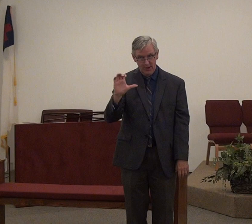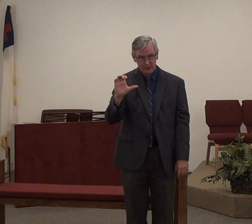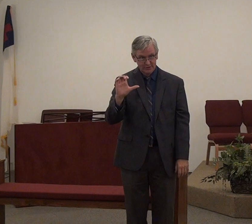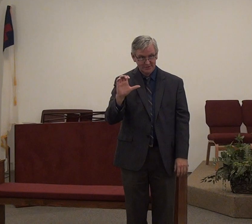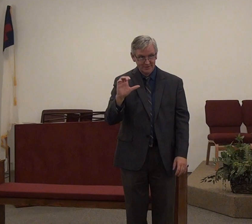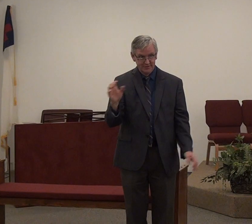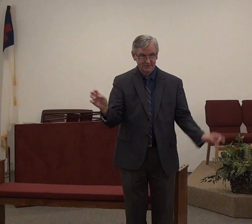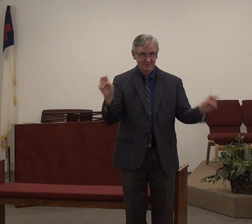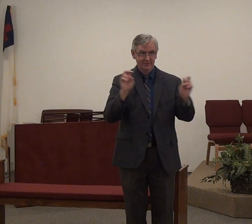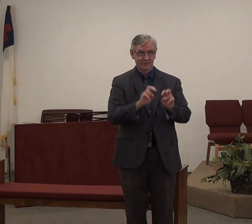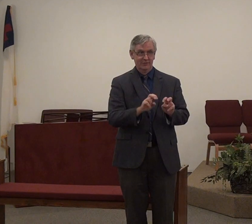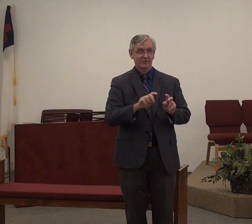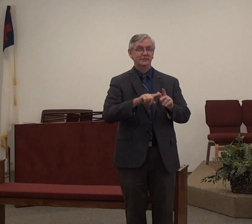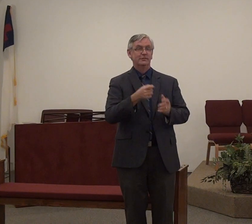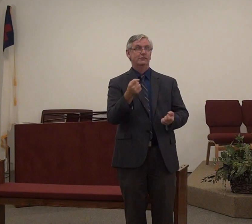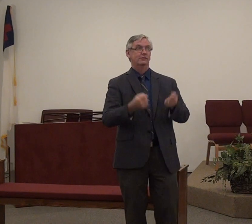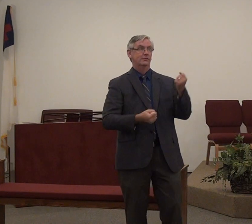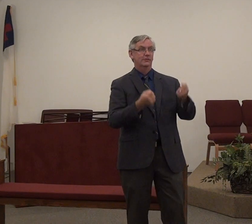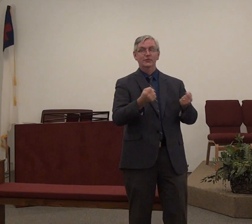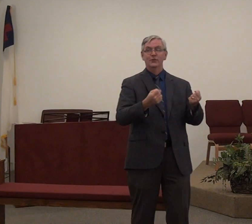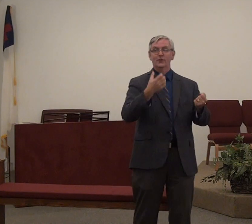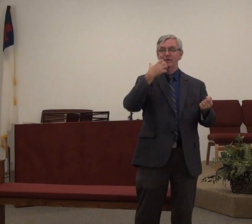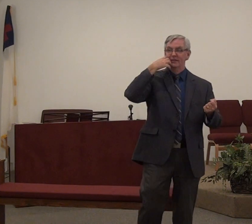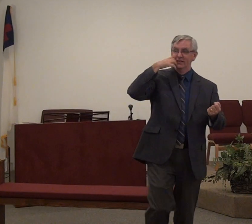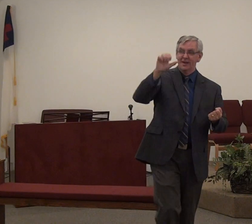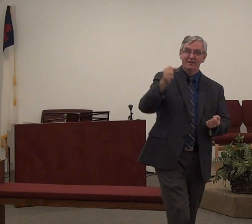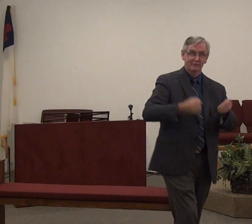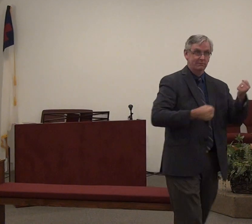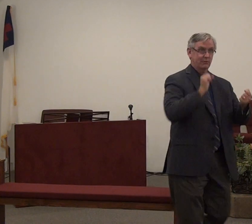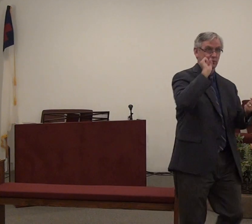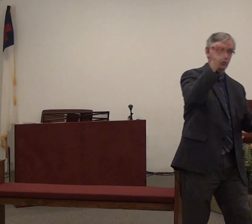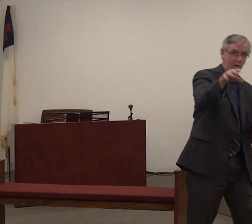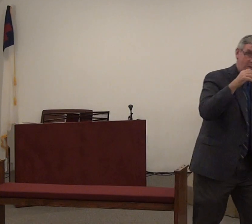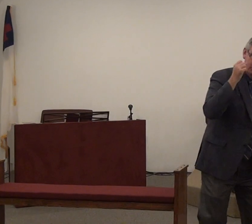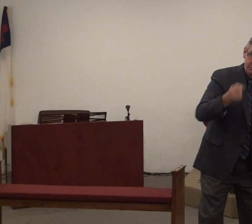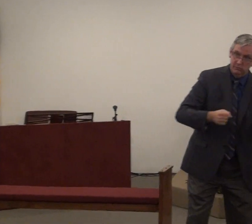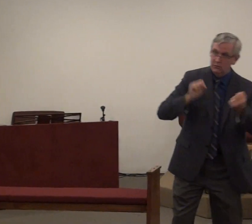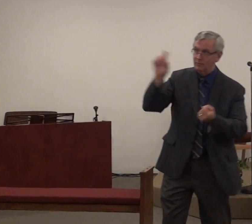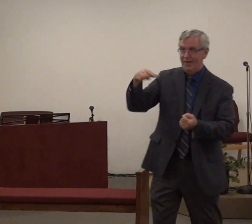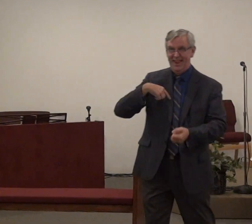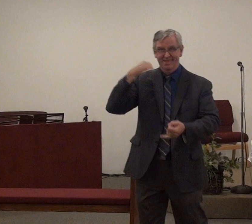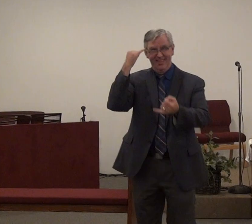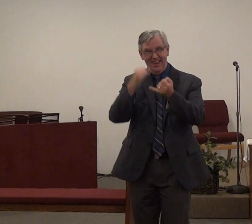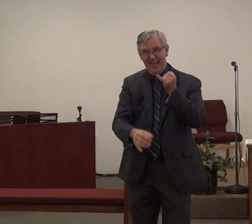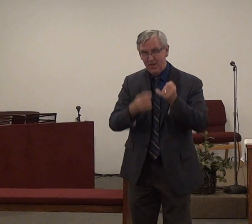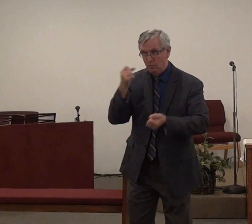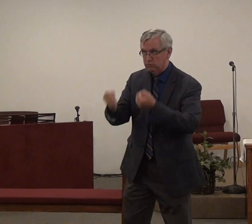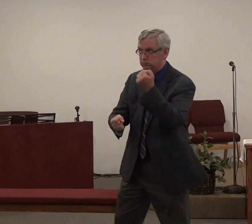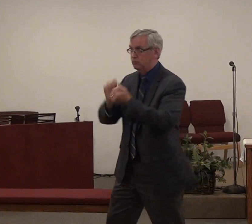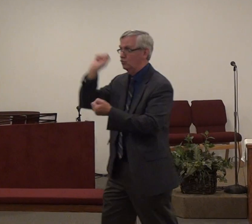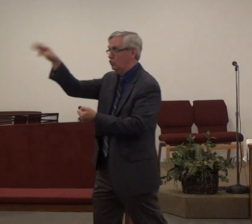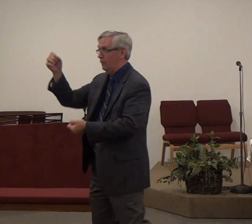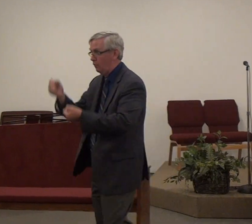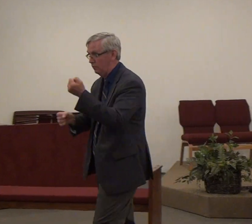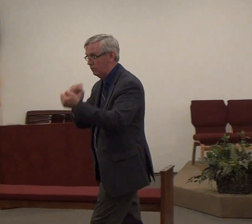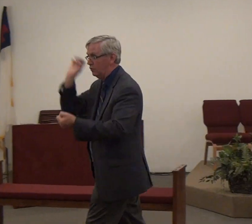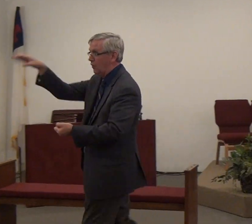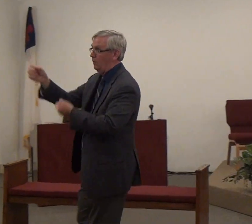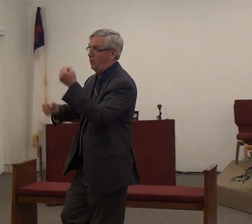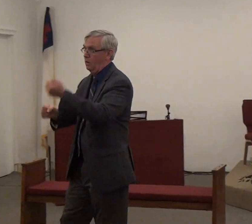That van didn't have any air conditioning. And we got in and we started driving. It was so hot. We started dropping off deaf people. I was